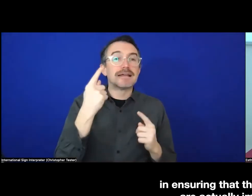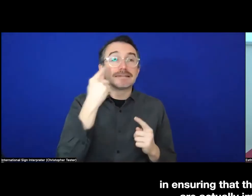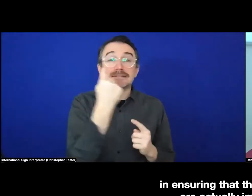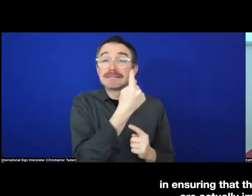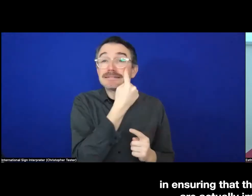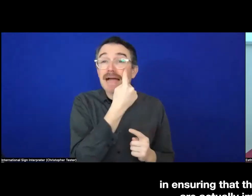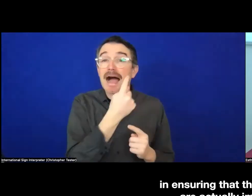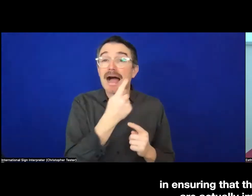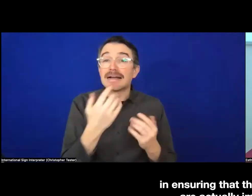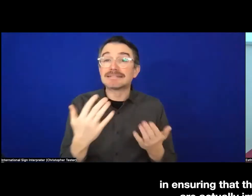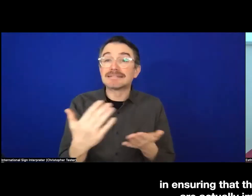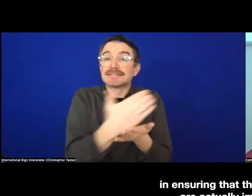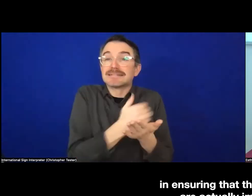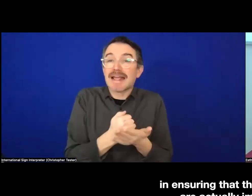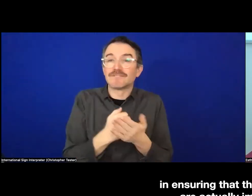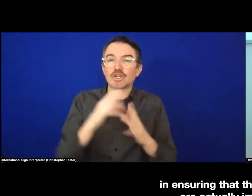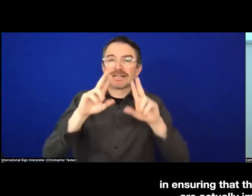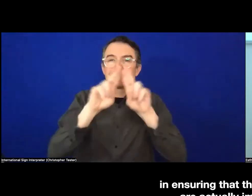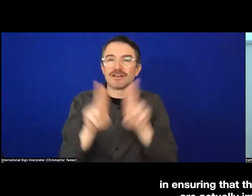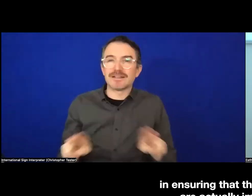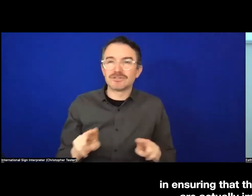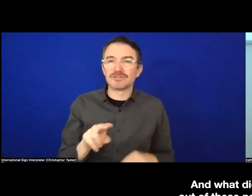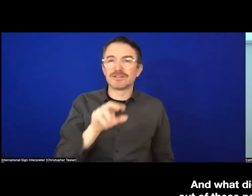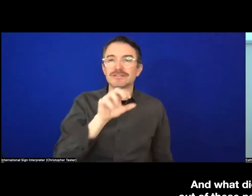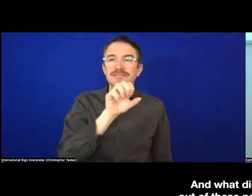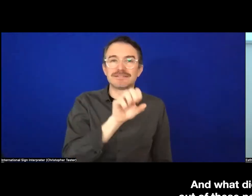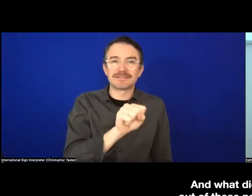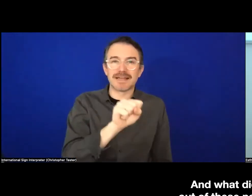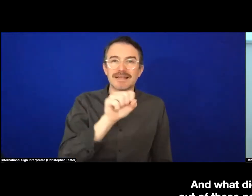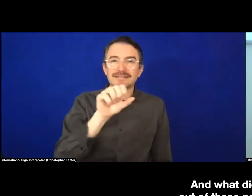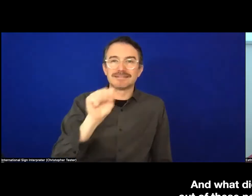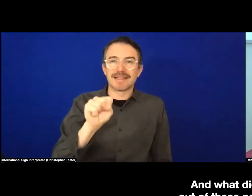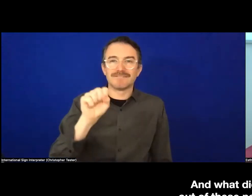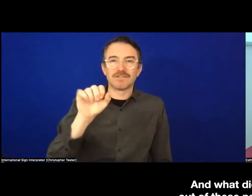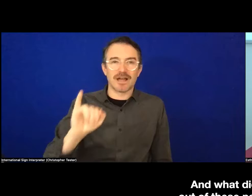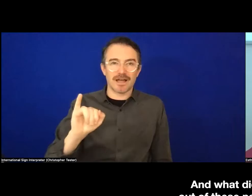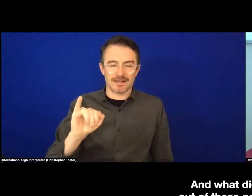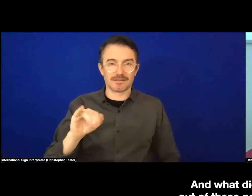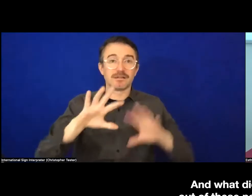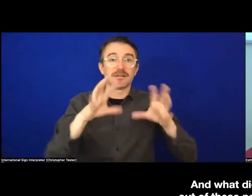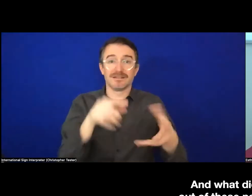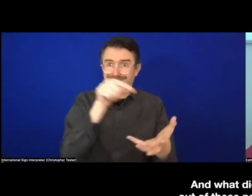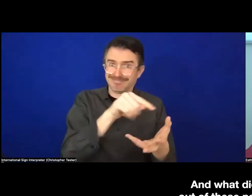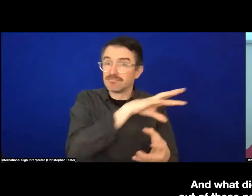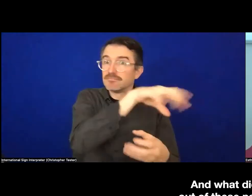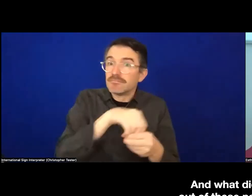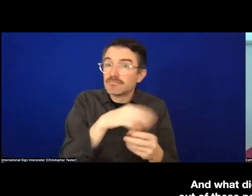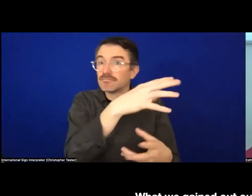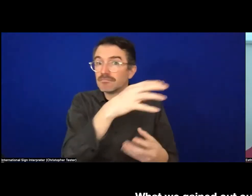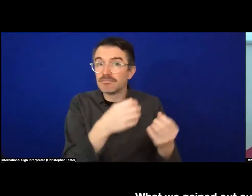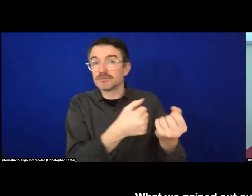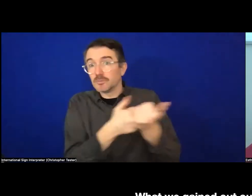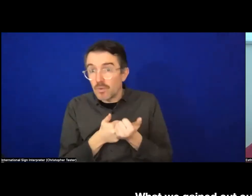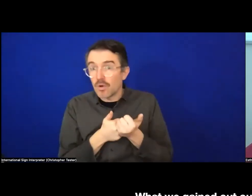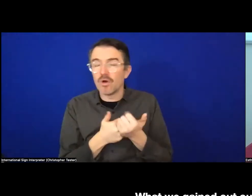in ensuring that the commitments are actually implemented. And what did we gain out of these